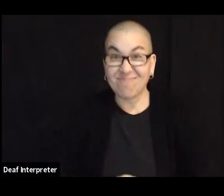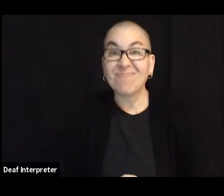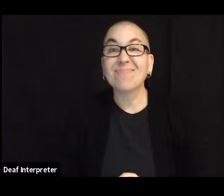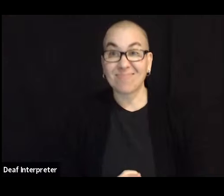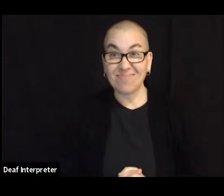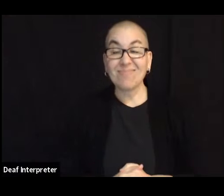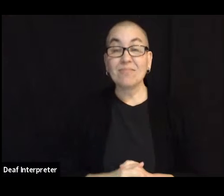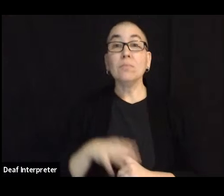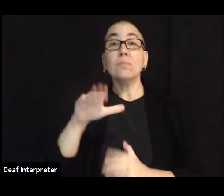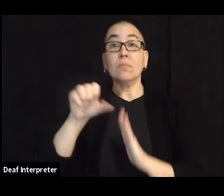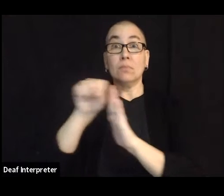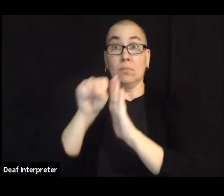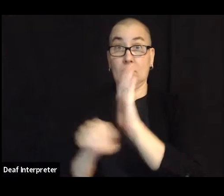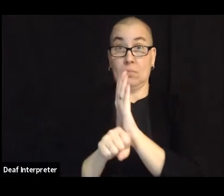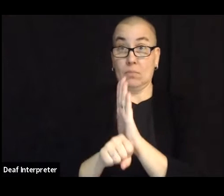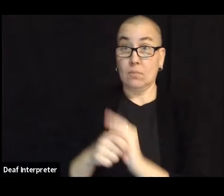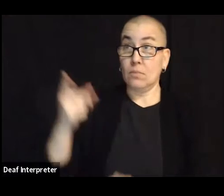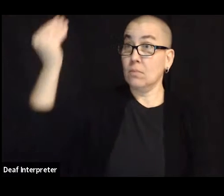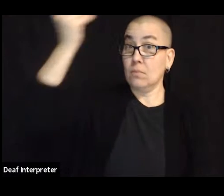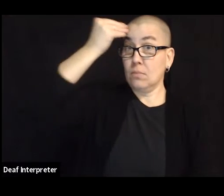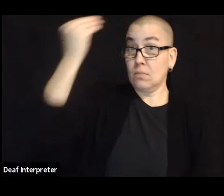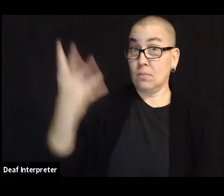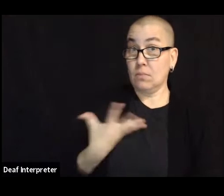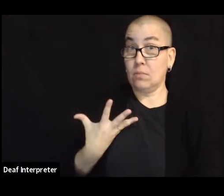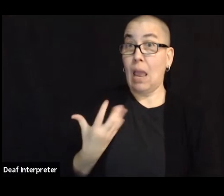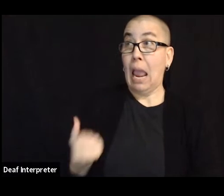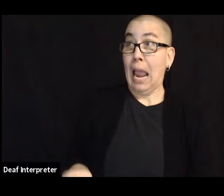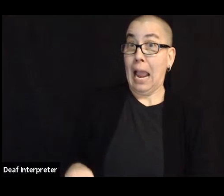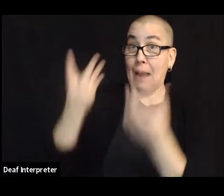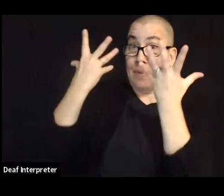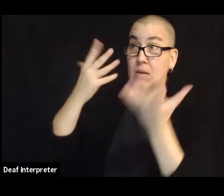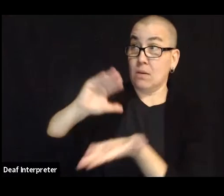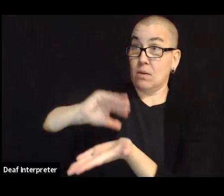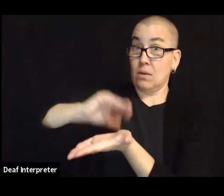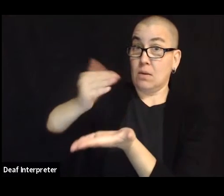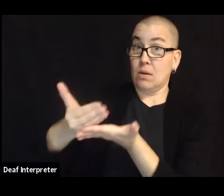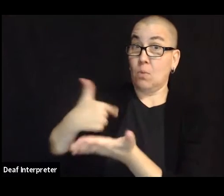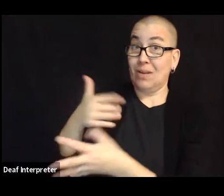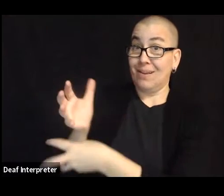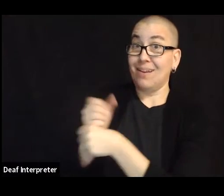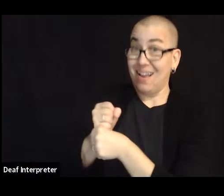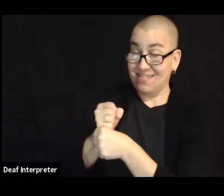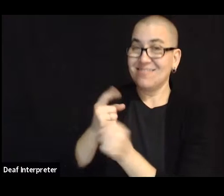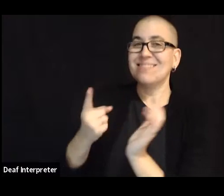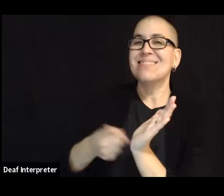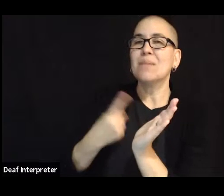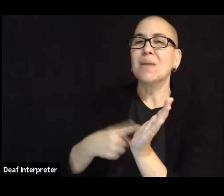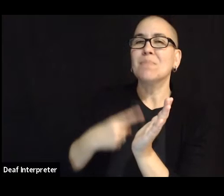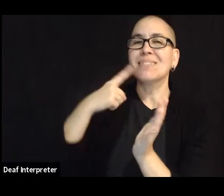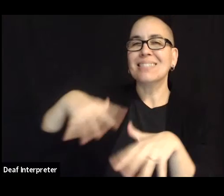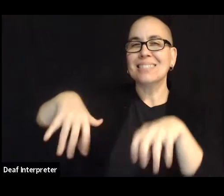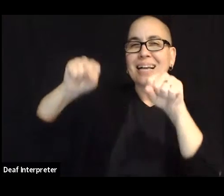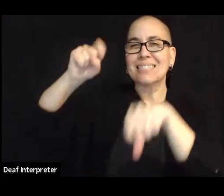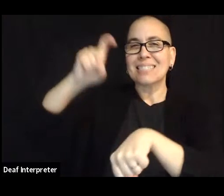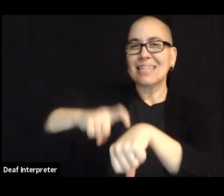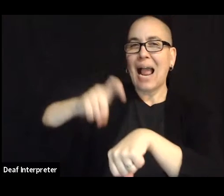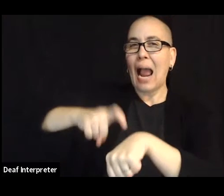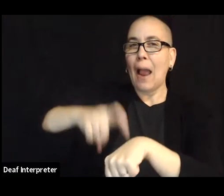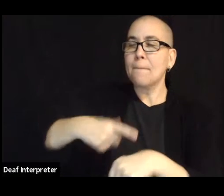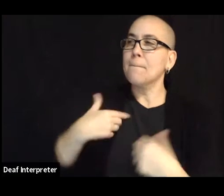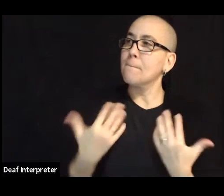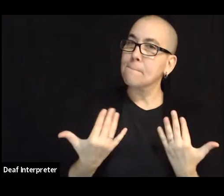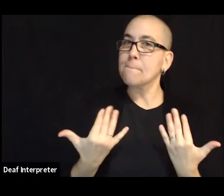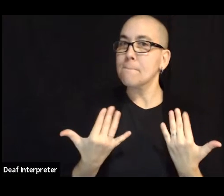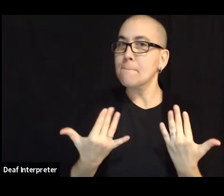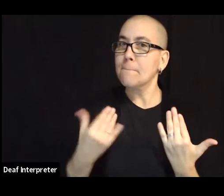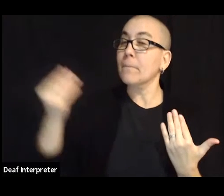shipped. So it can be a week or more before they actually arrive at their final destination and can be given to people. That's why when